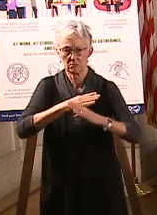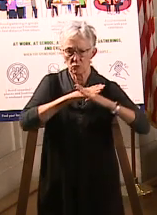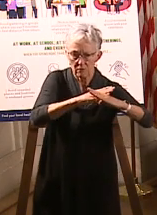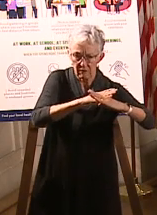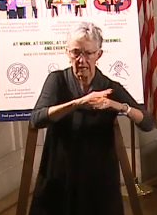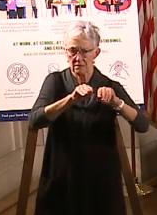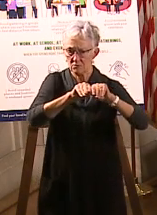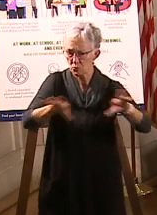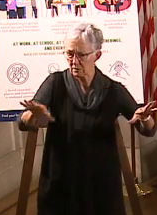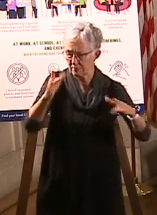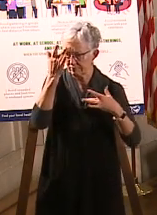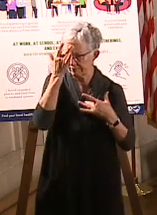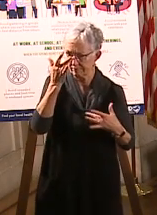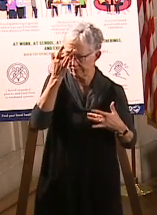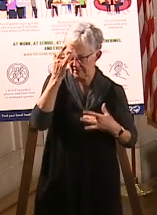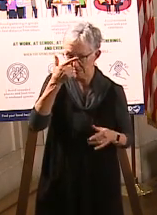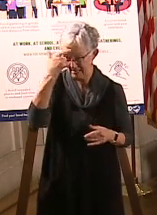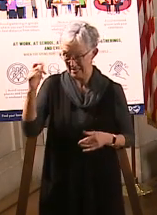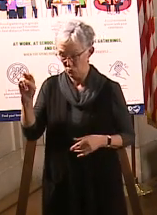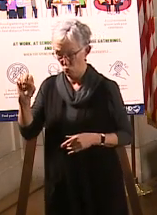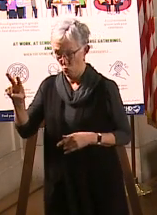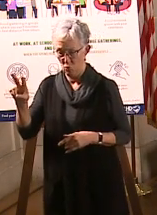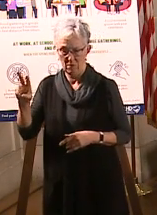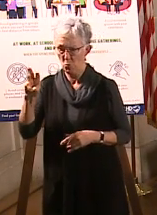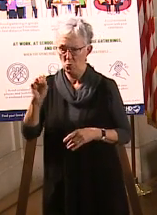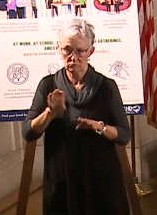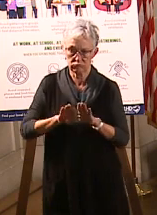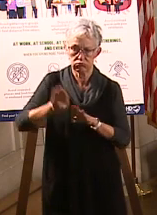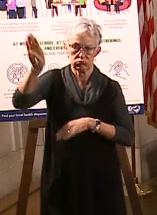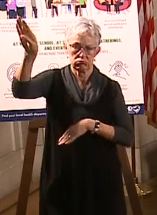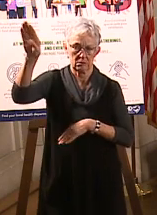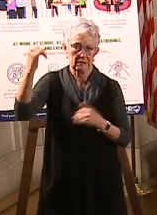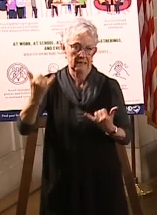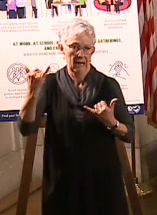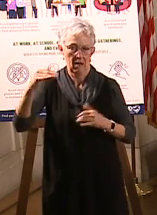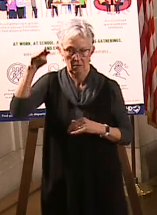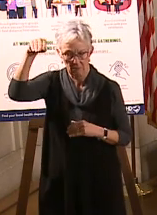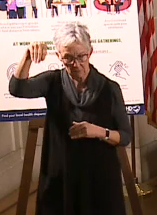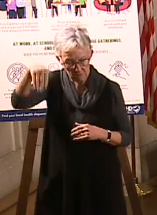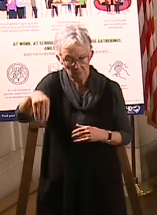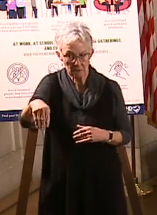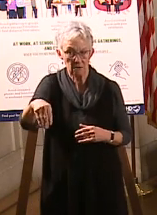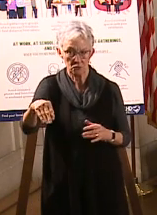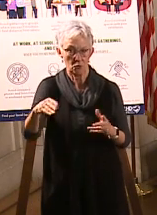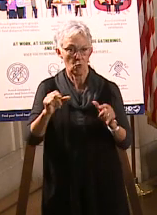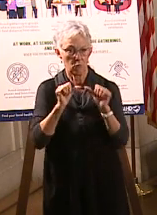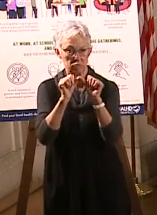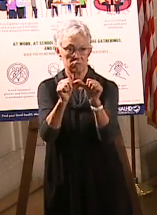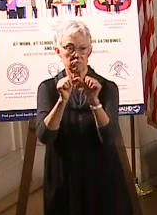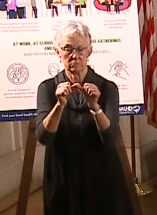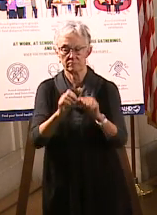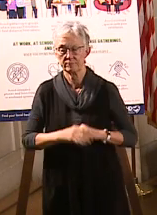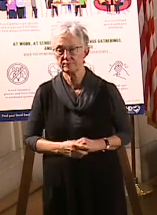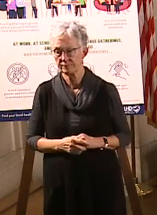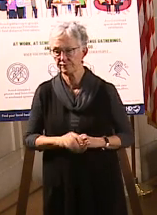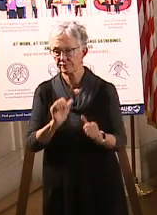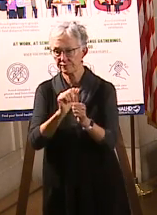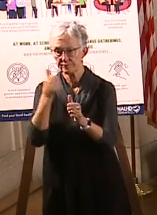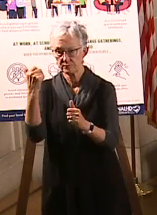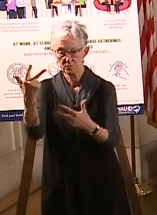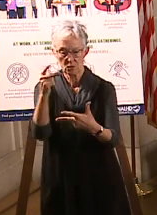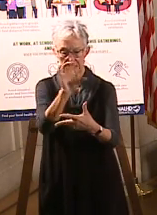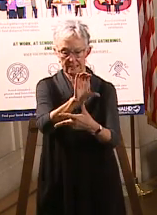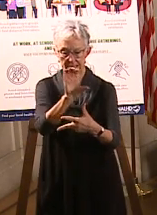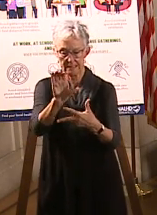November. We need to continue to remain diligent about slowing the spread of the virus. Also, avoiding the 3 C's, those crowded places,